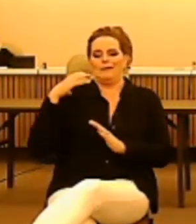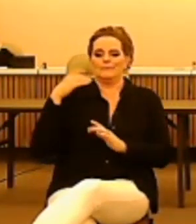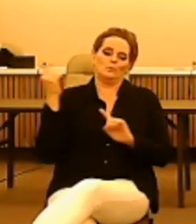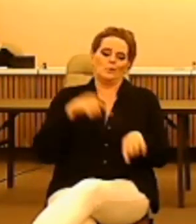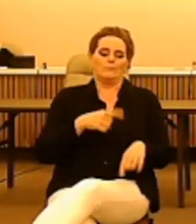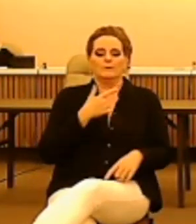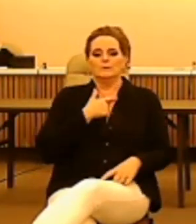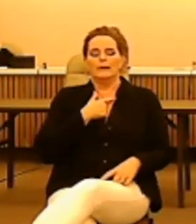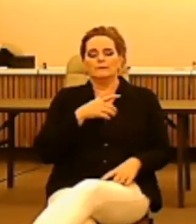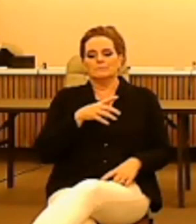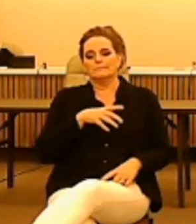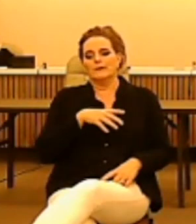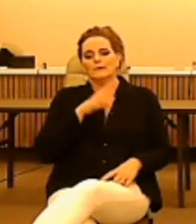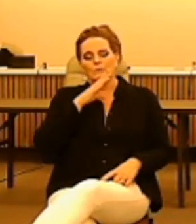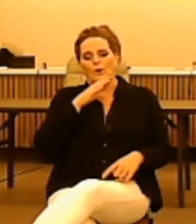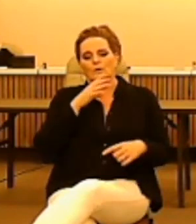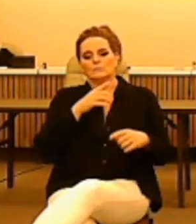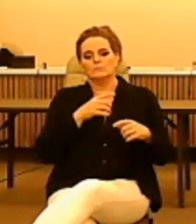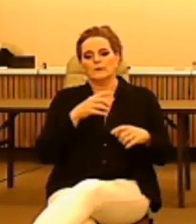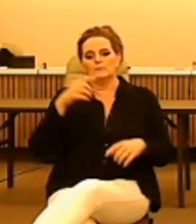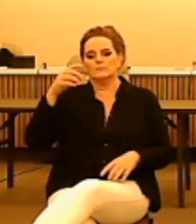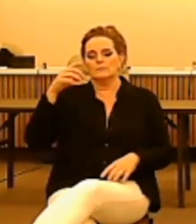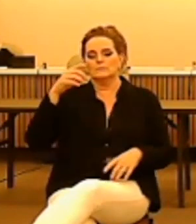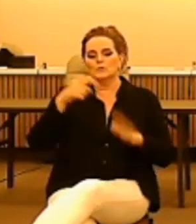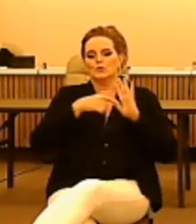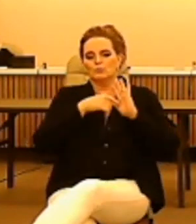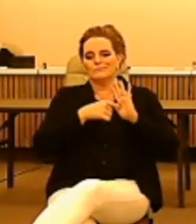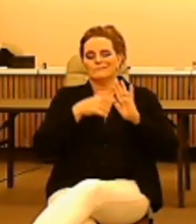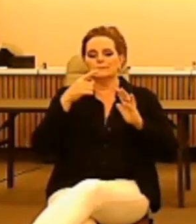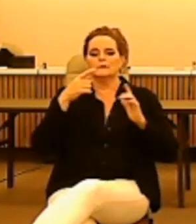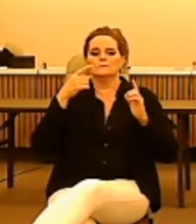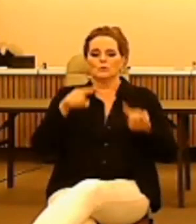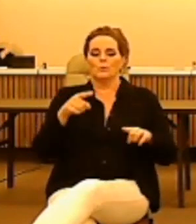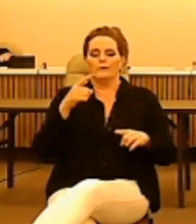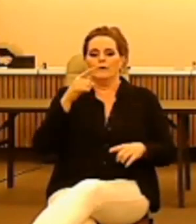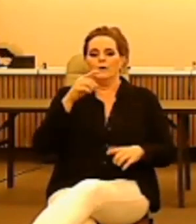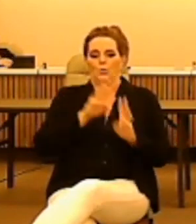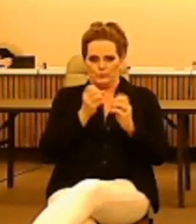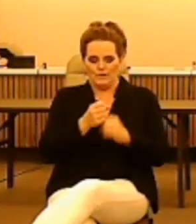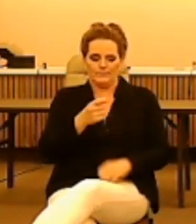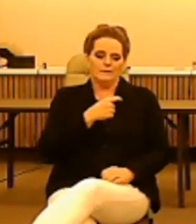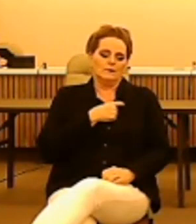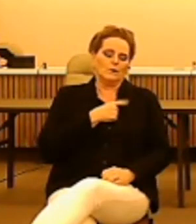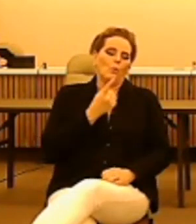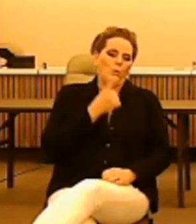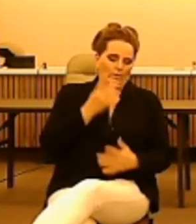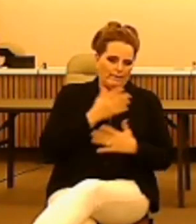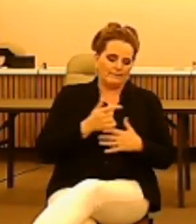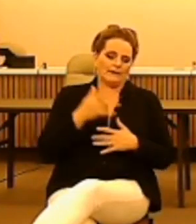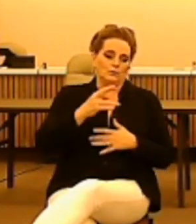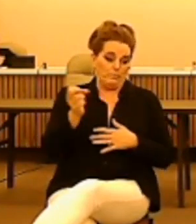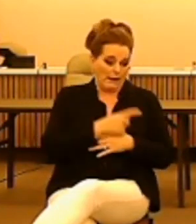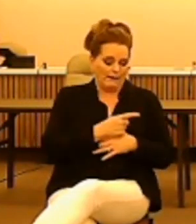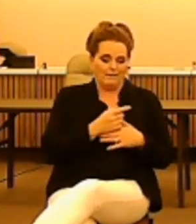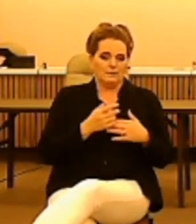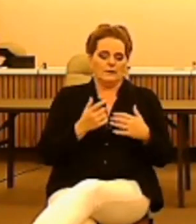that says, you know, here's what we're doing. And that way you guys have a chance to get input as to what exact, you know, because one of the things that gets back to this is